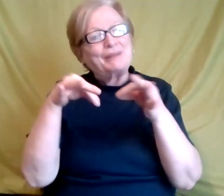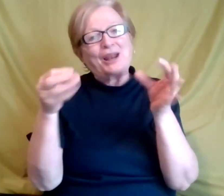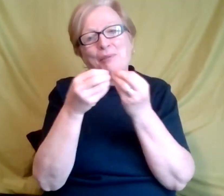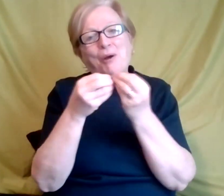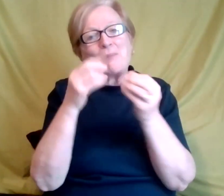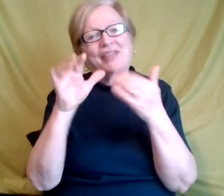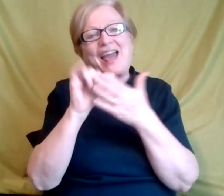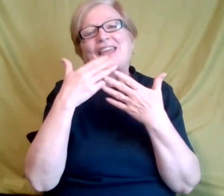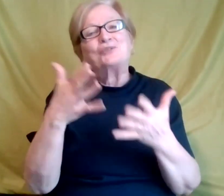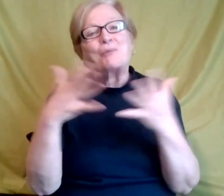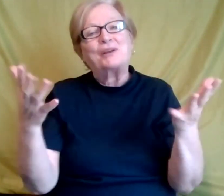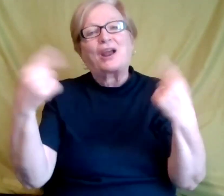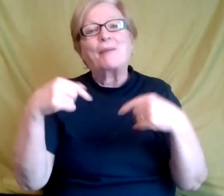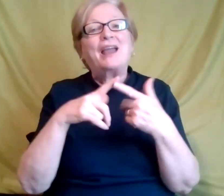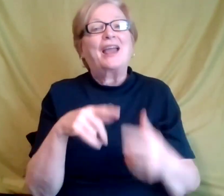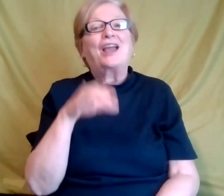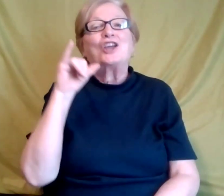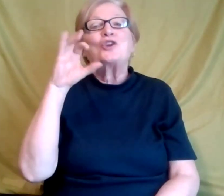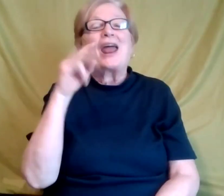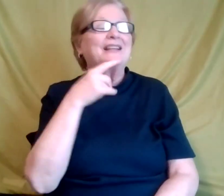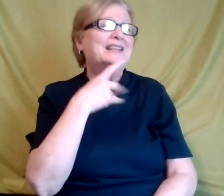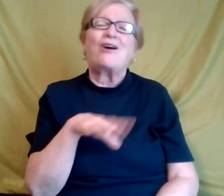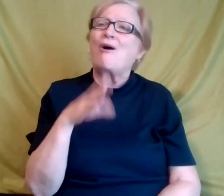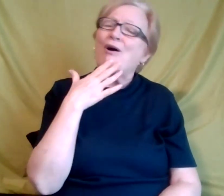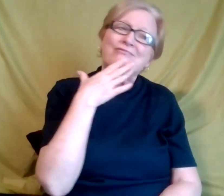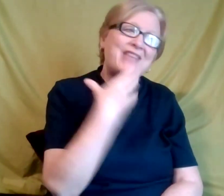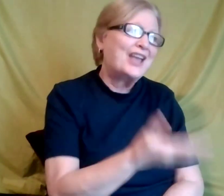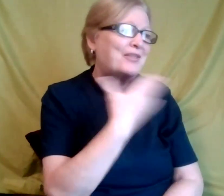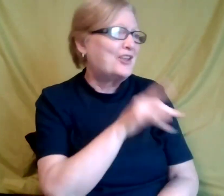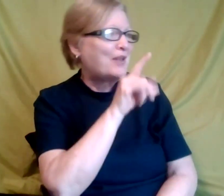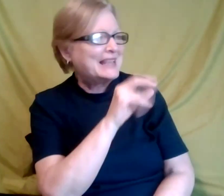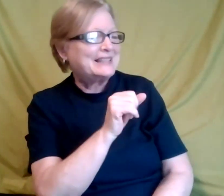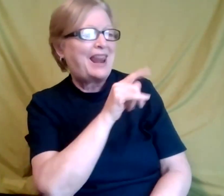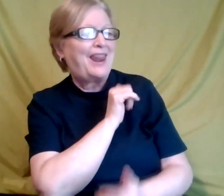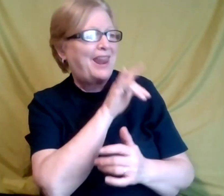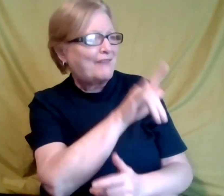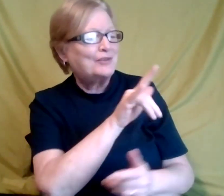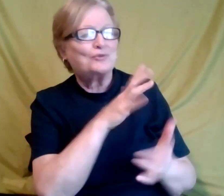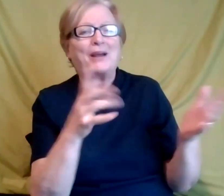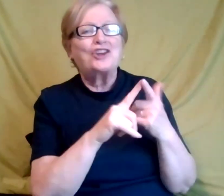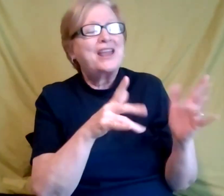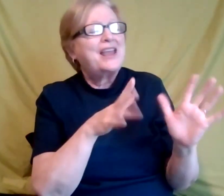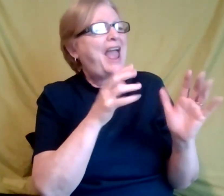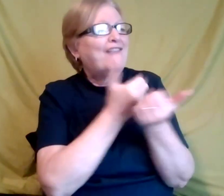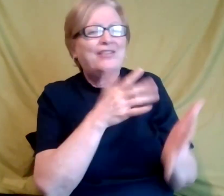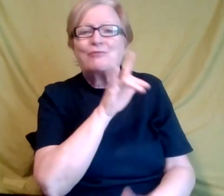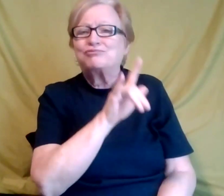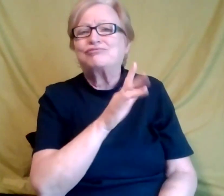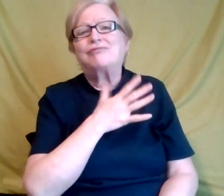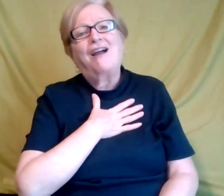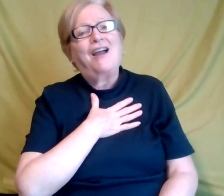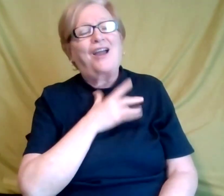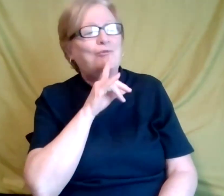love you. I love you. And thank you so, so much. And, and everyone, everything that she mentioned and talked about,